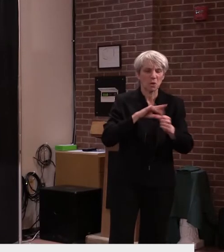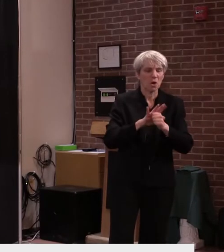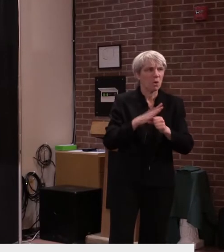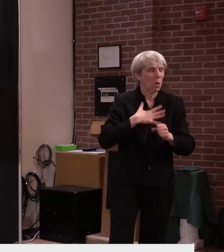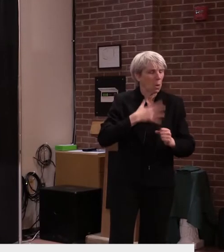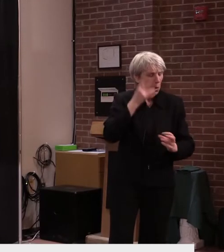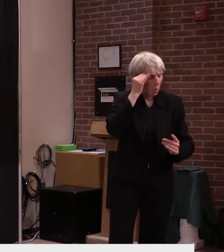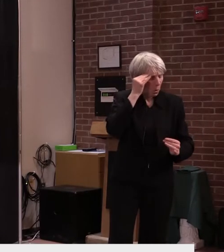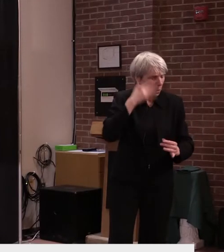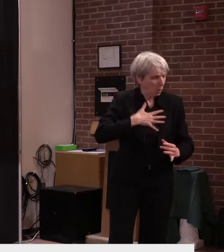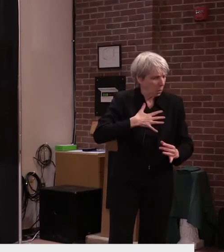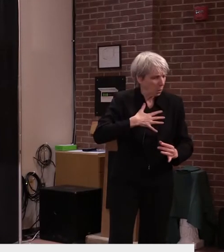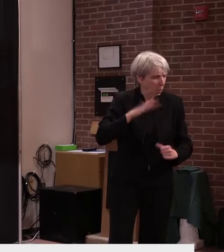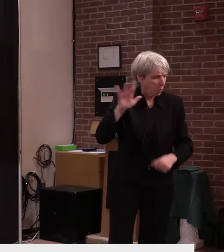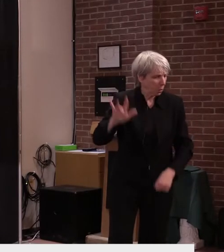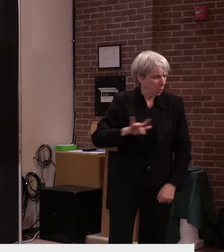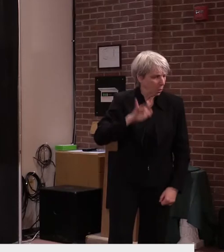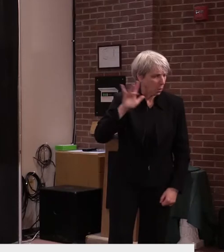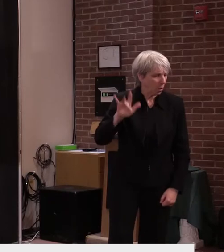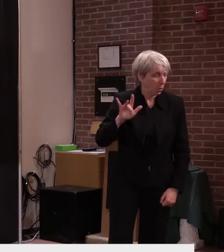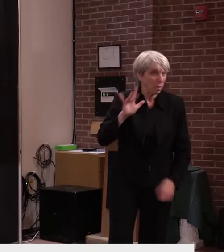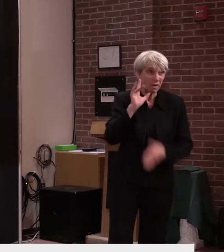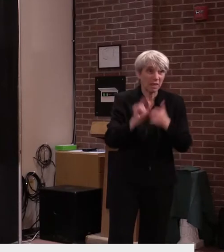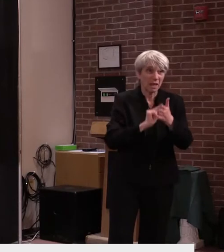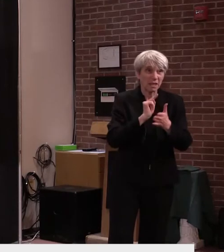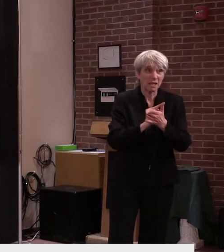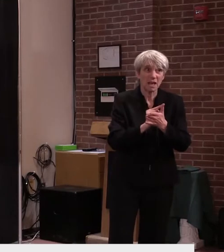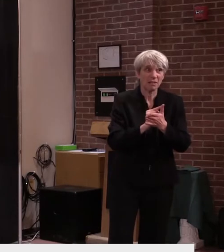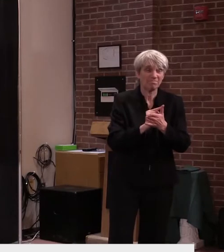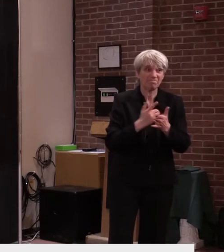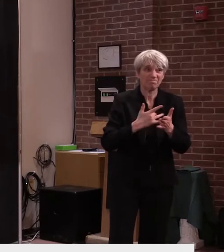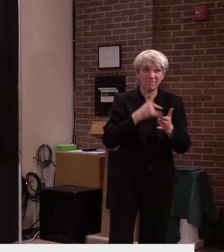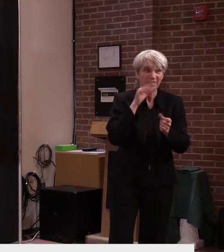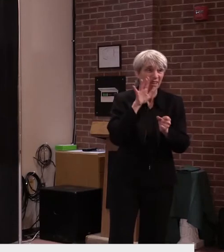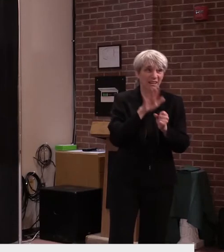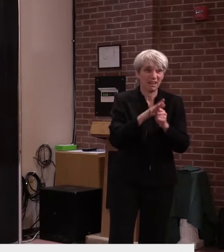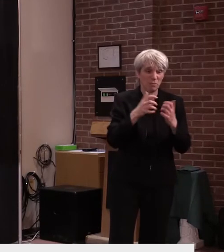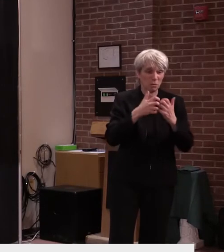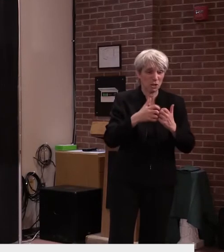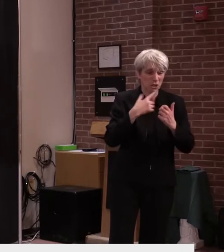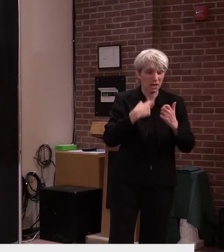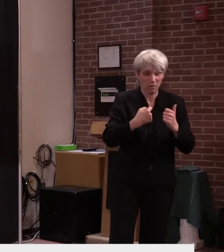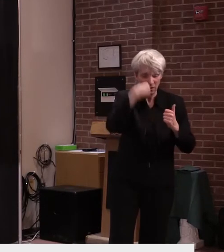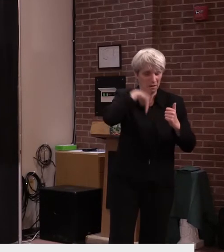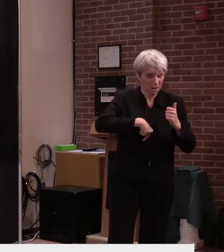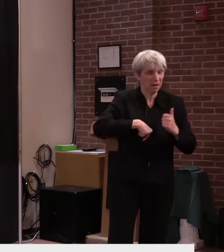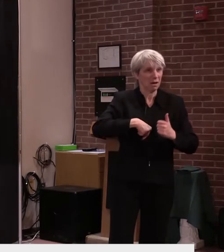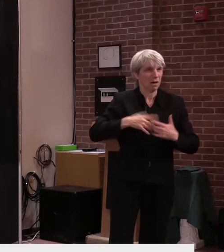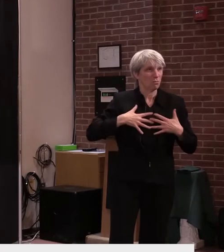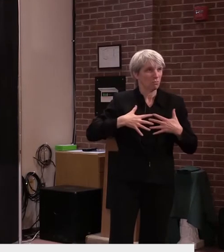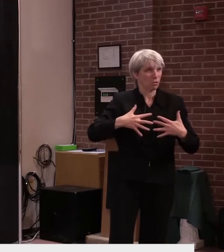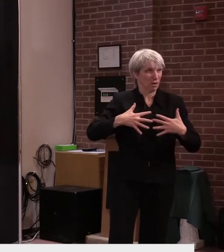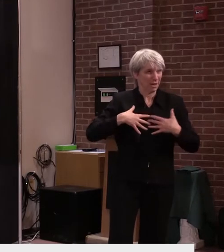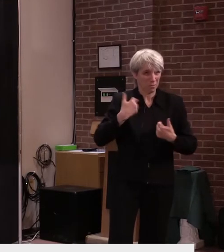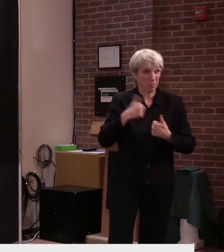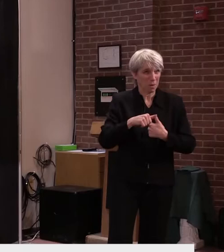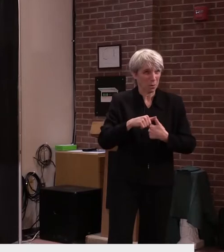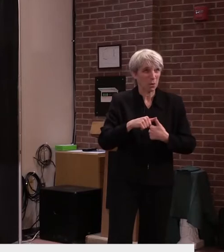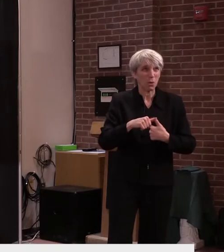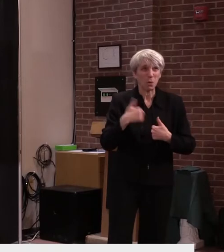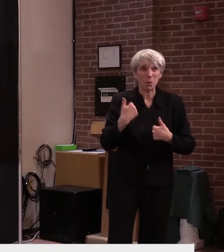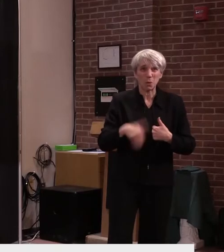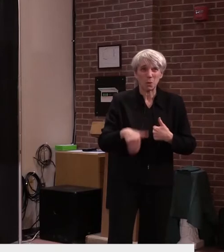the time, the modeling was predicting that we wouldn't have enough ventilators. We were worried about how we would care for